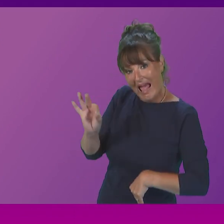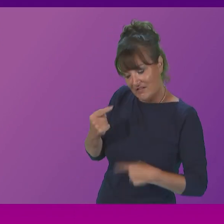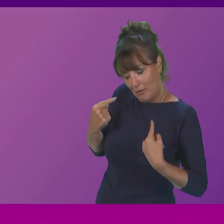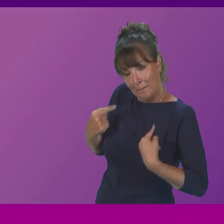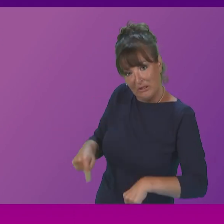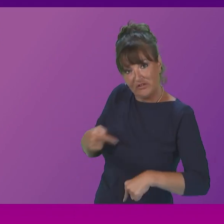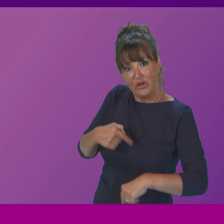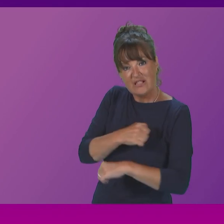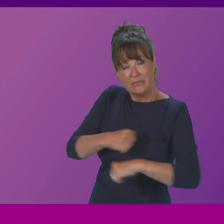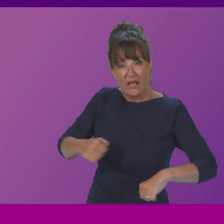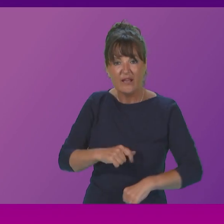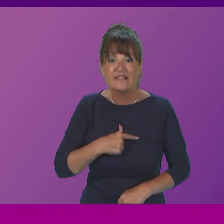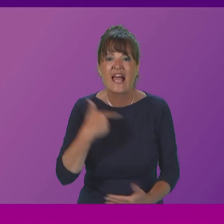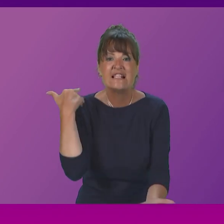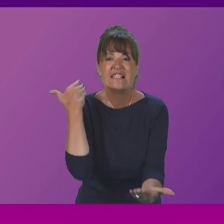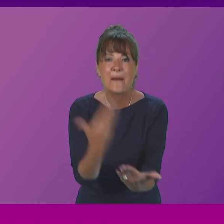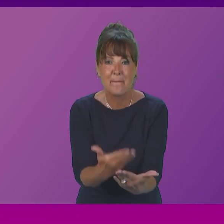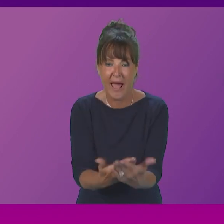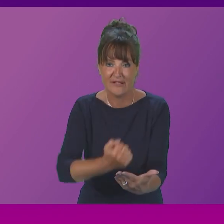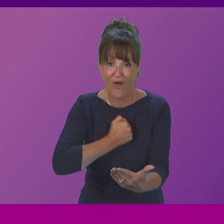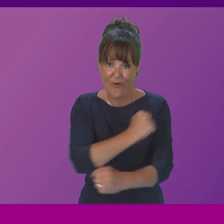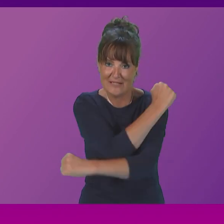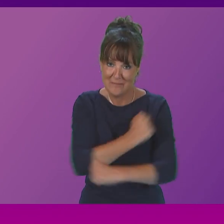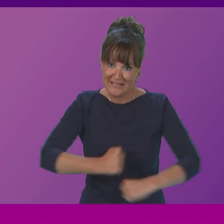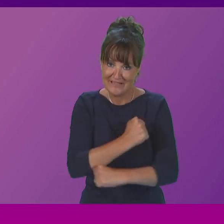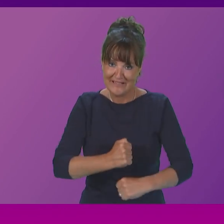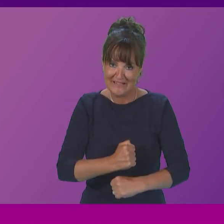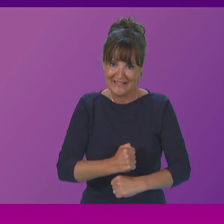space is the best way to do it. Thank you for...